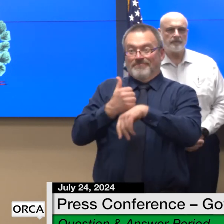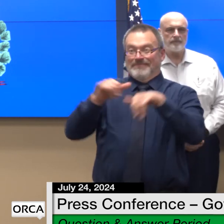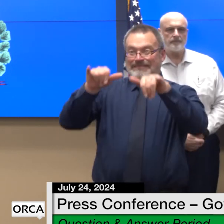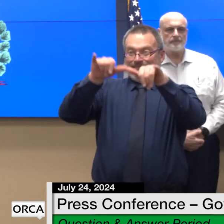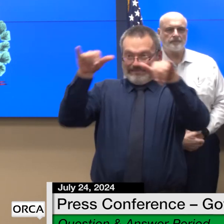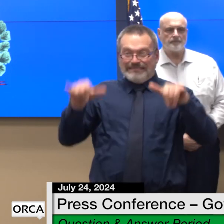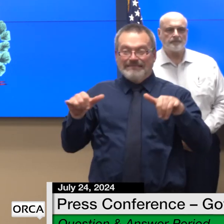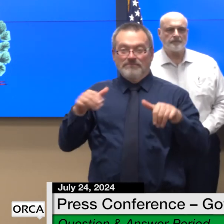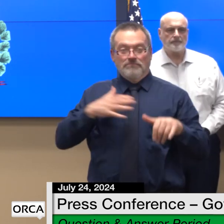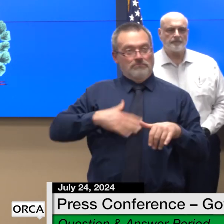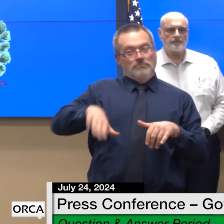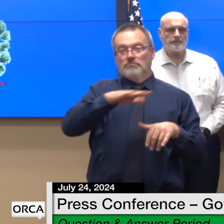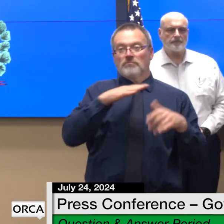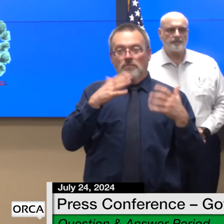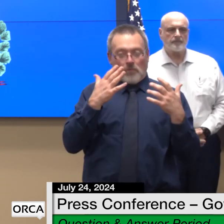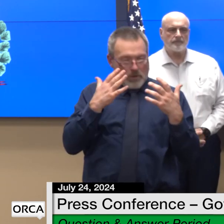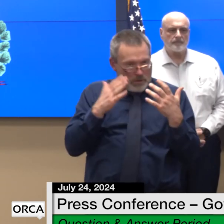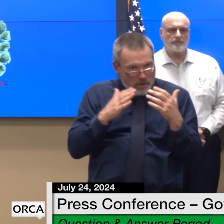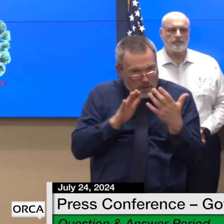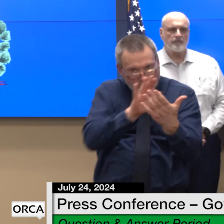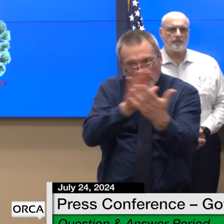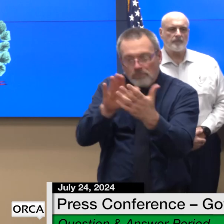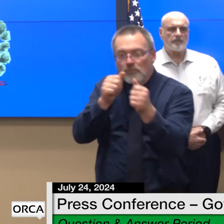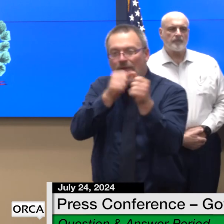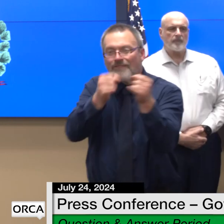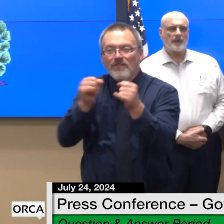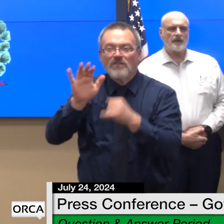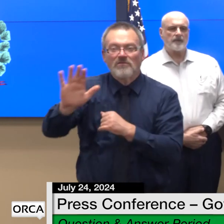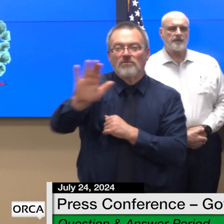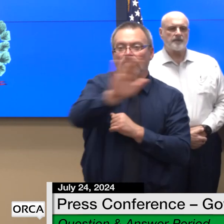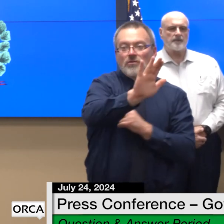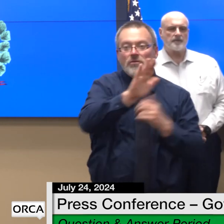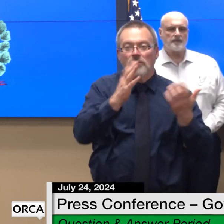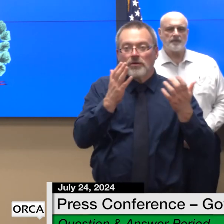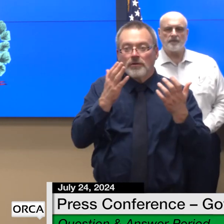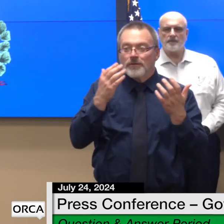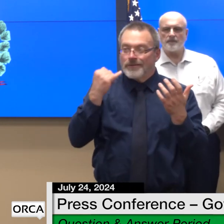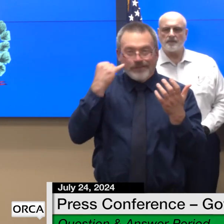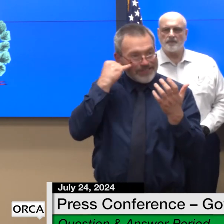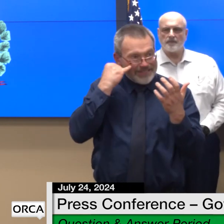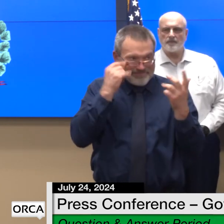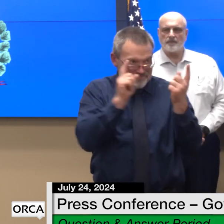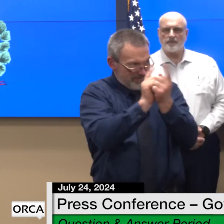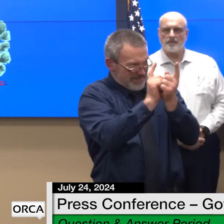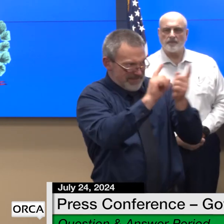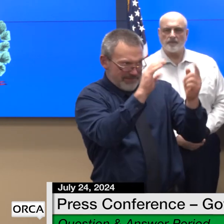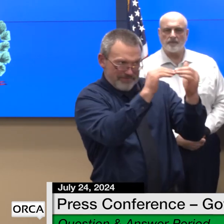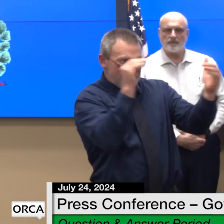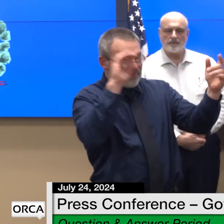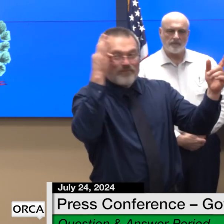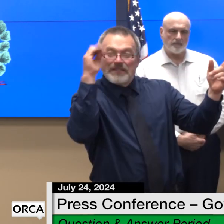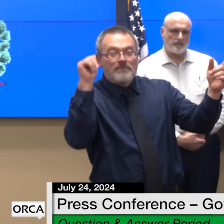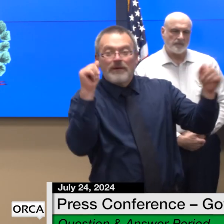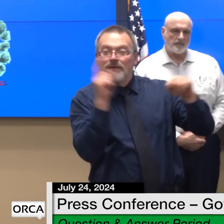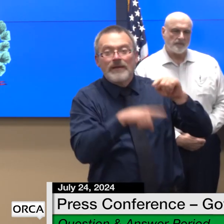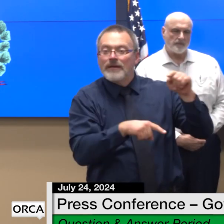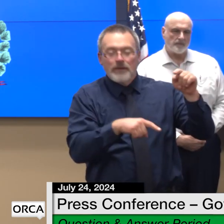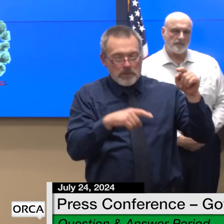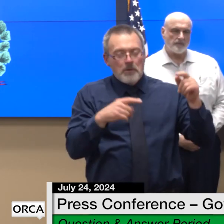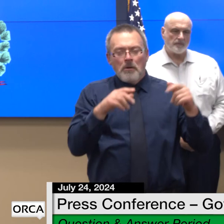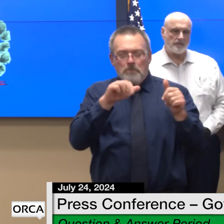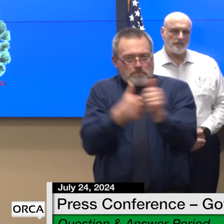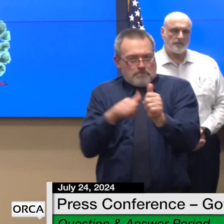individual locations that aren't able to exactly meet FEMA requirements. So there's a couple different options. So the recovery